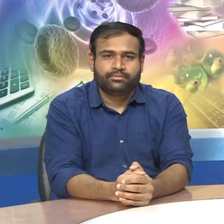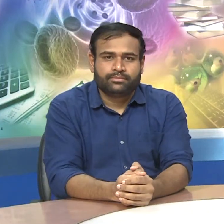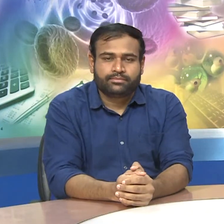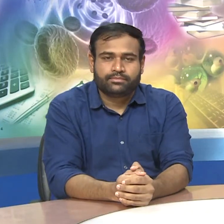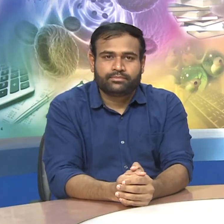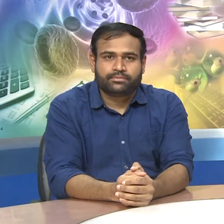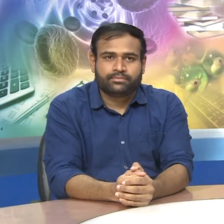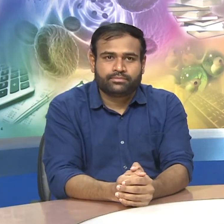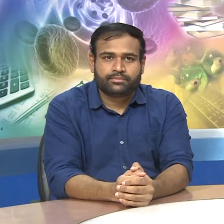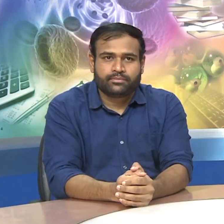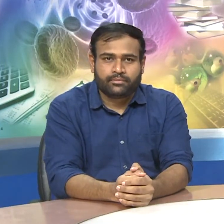Point 4.